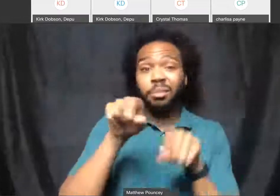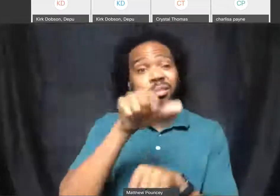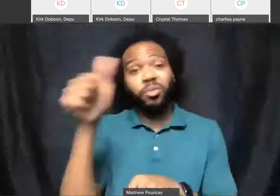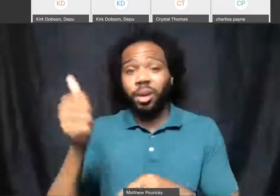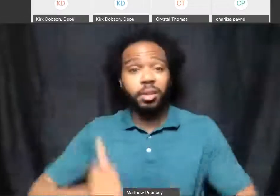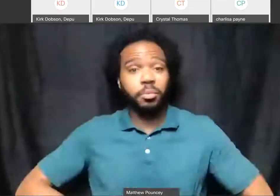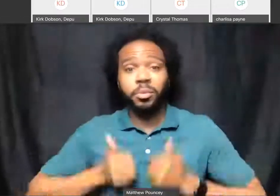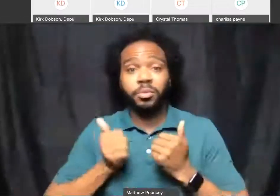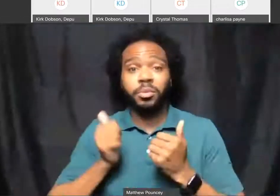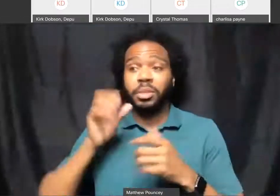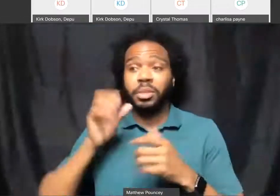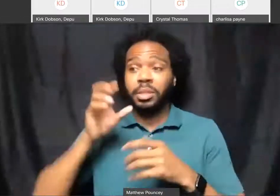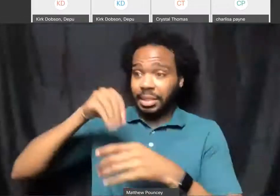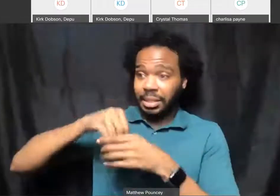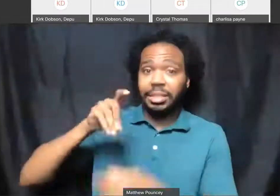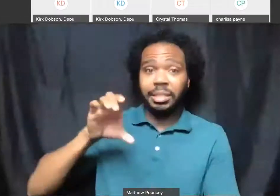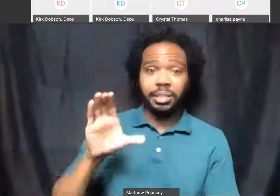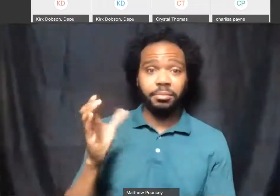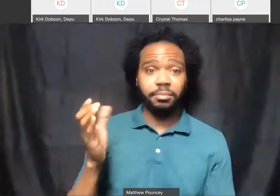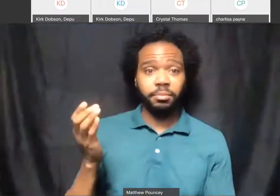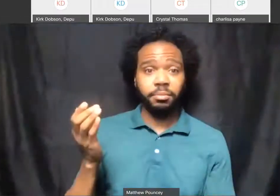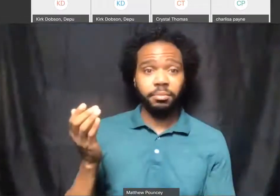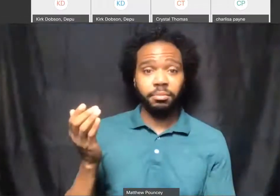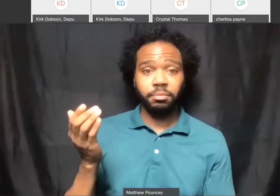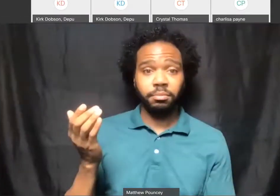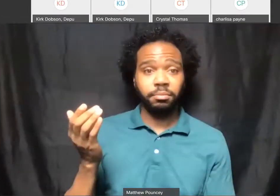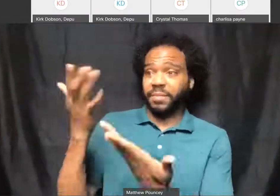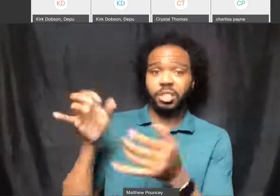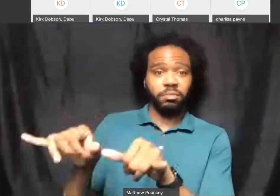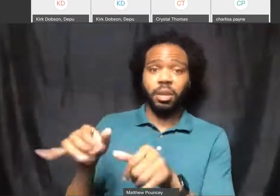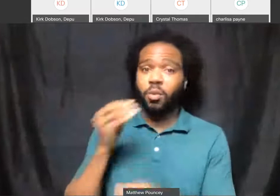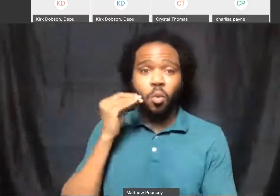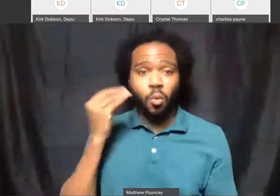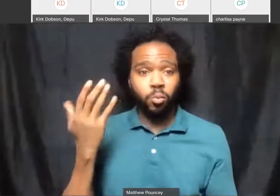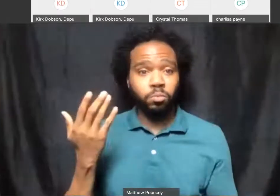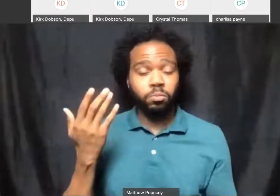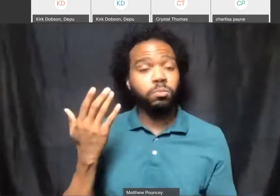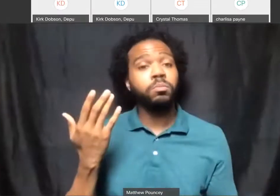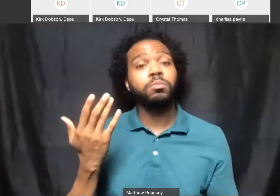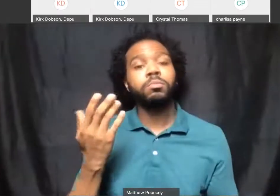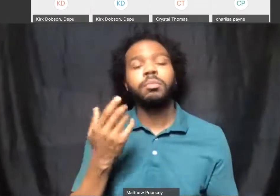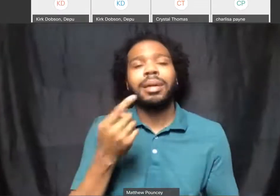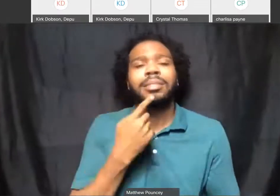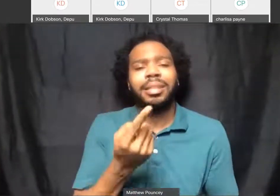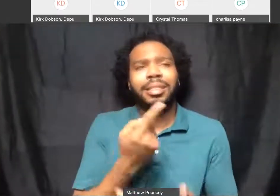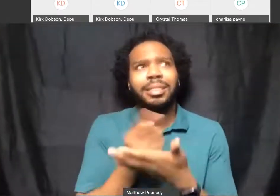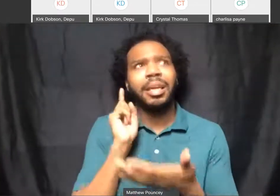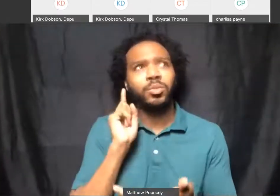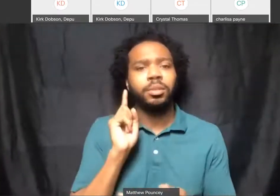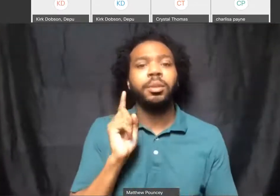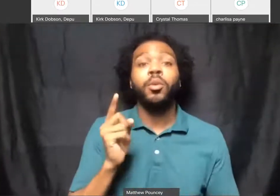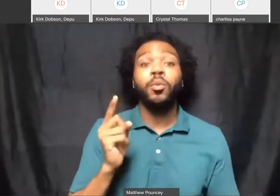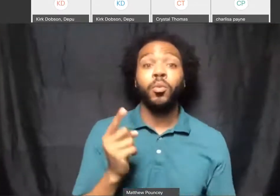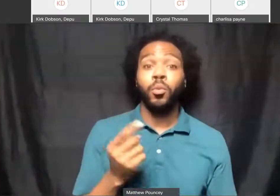them as well. And, you know, as I said last week, you know, we don't have any